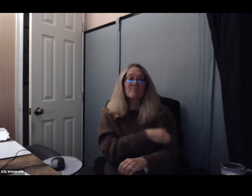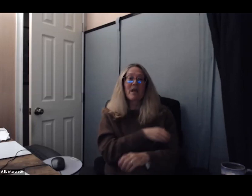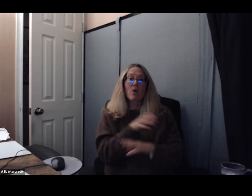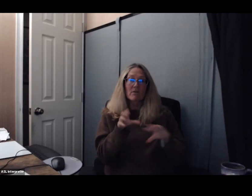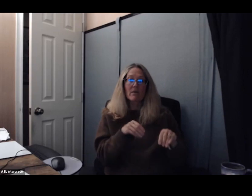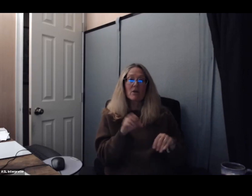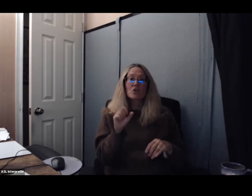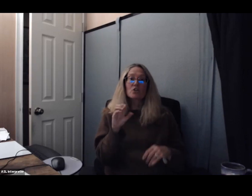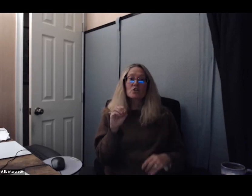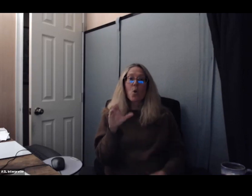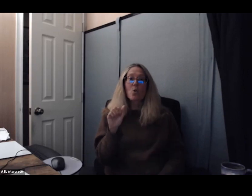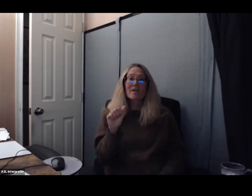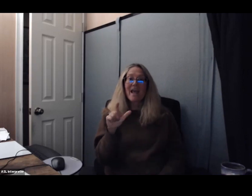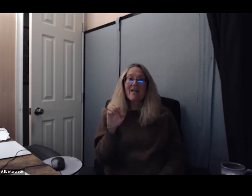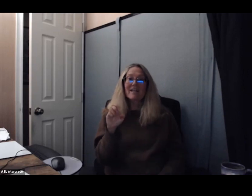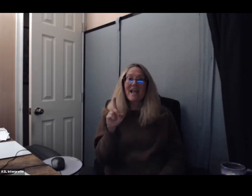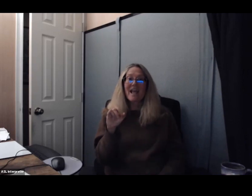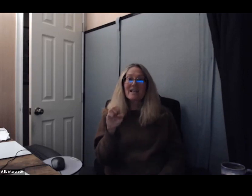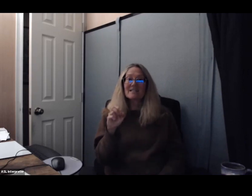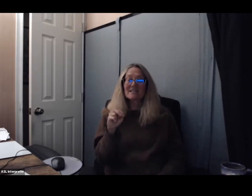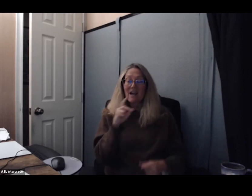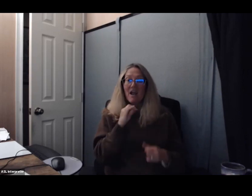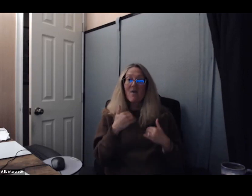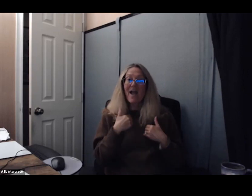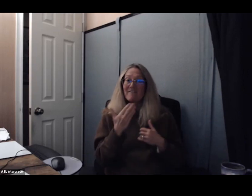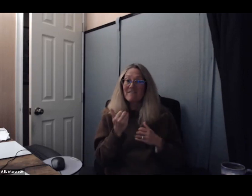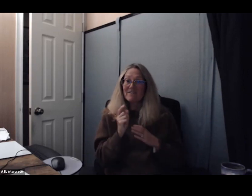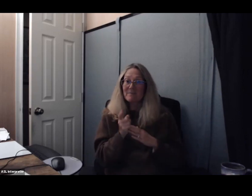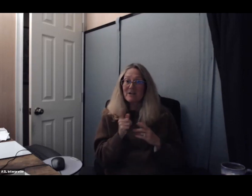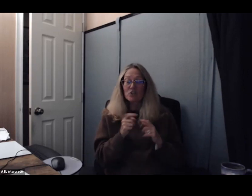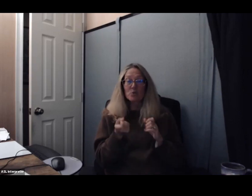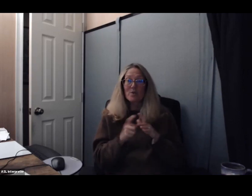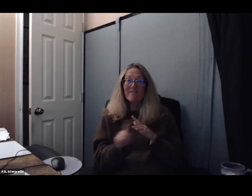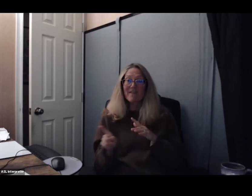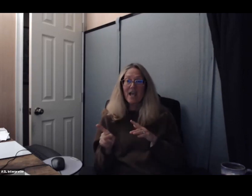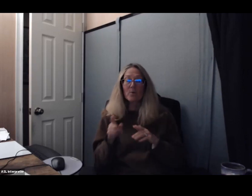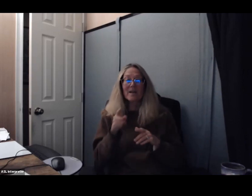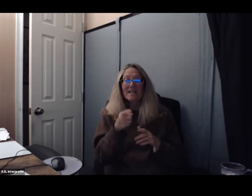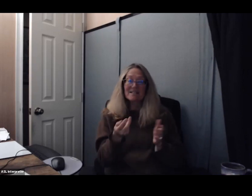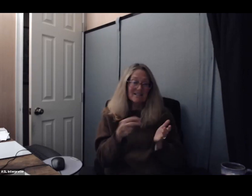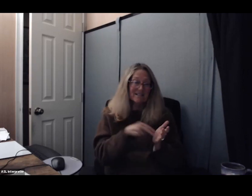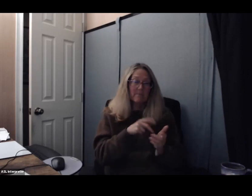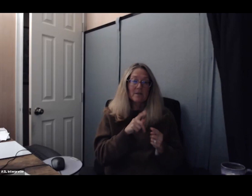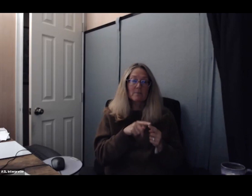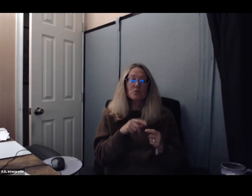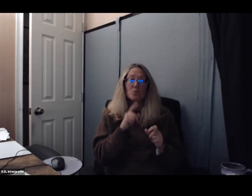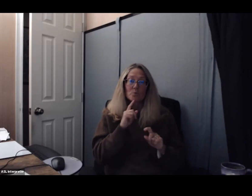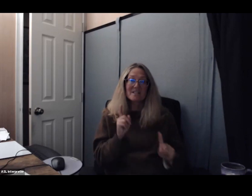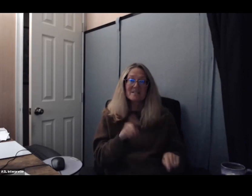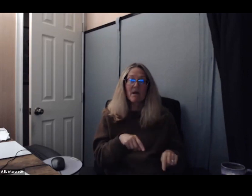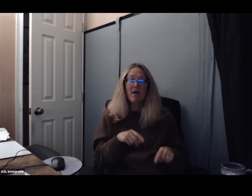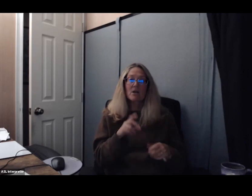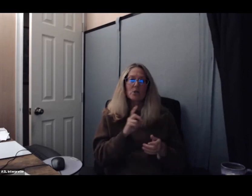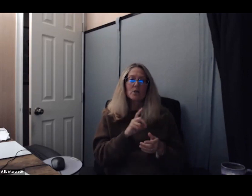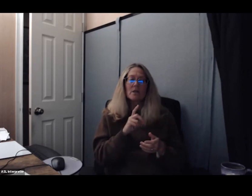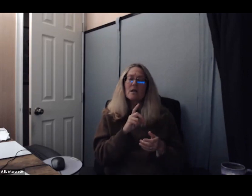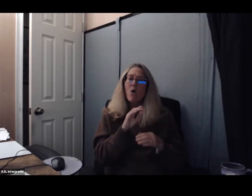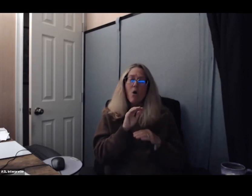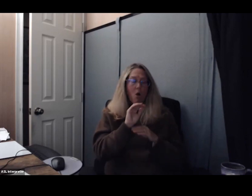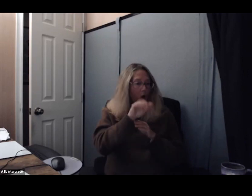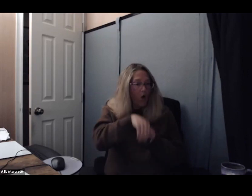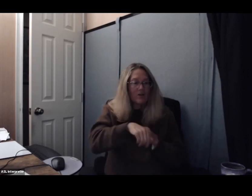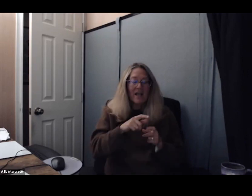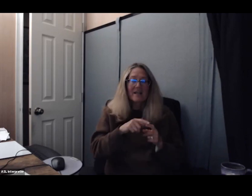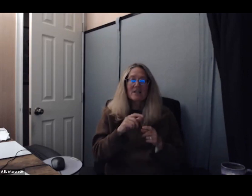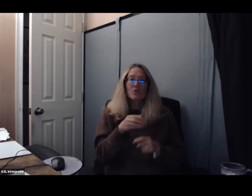SoCal Edison and we had 15 minutes to evacuate, Rafa immediately stepped up to coordinate an emergency response, stayed on duty all day and through the night until the